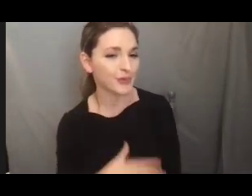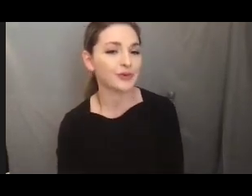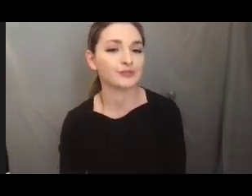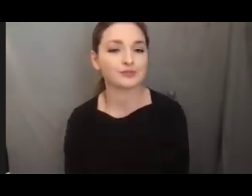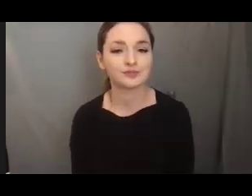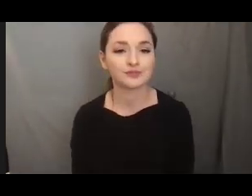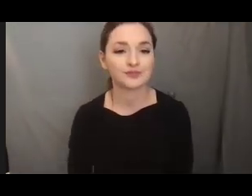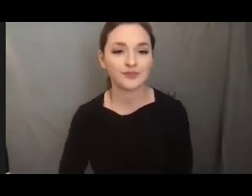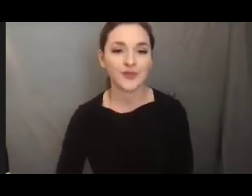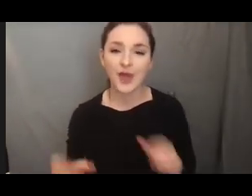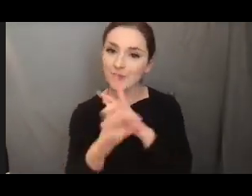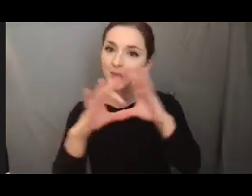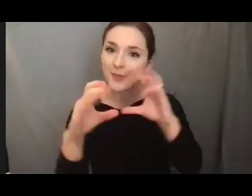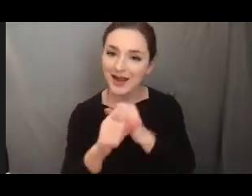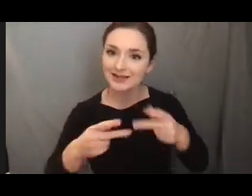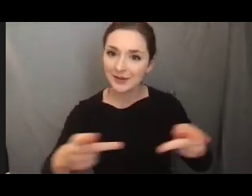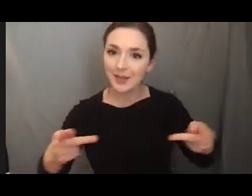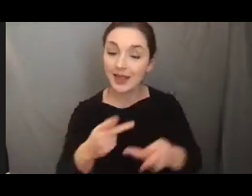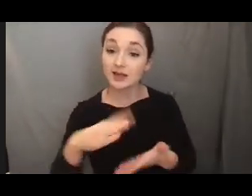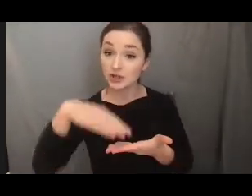What a great space to learn.